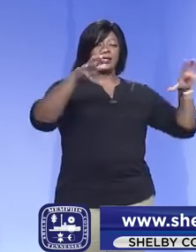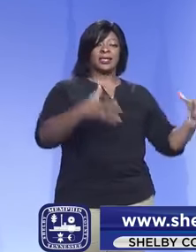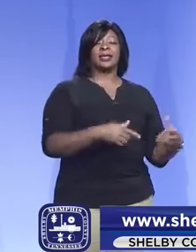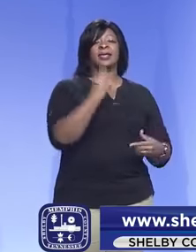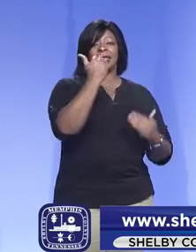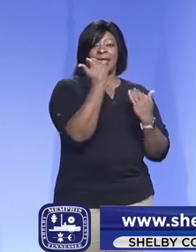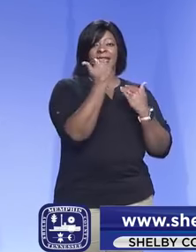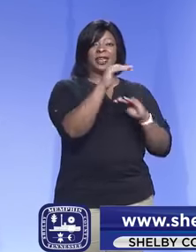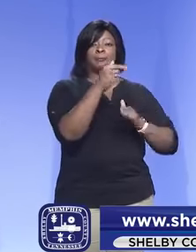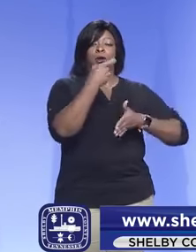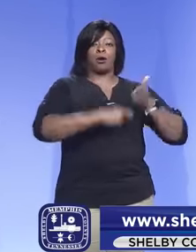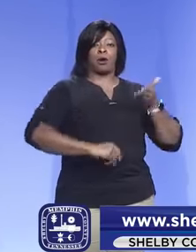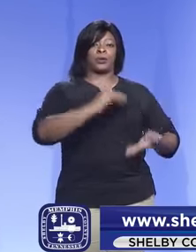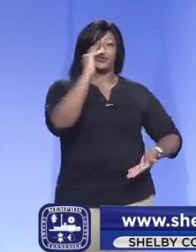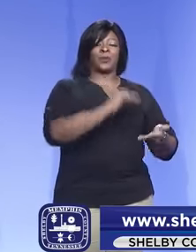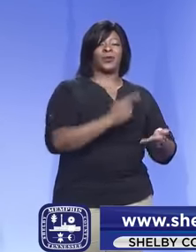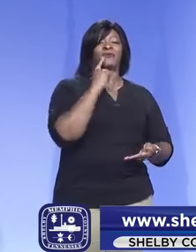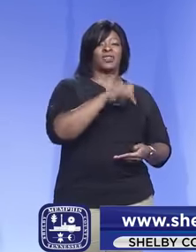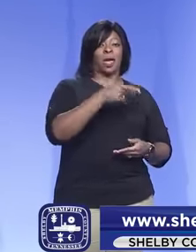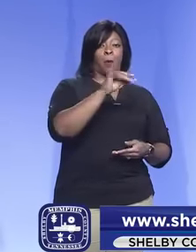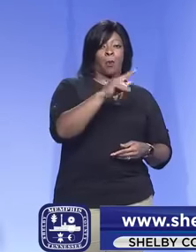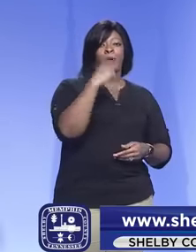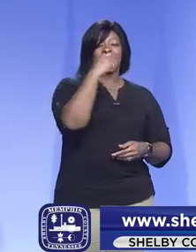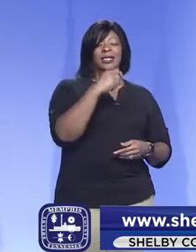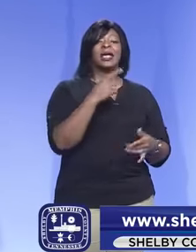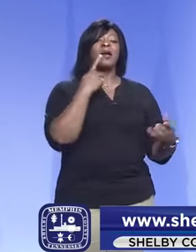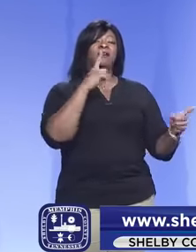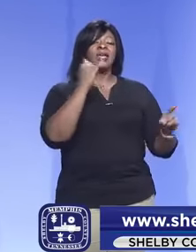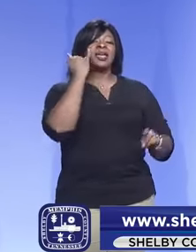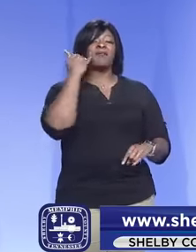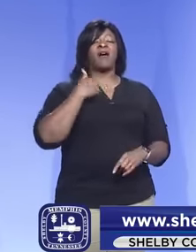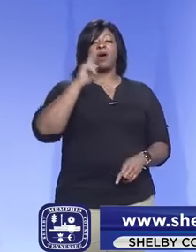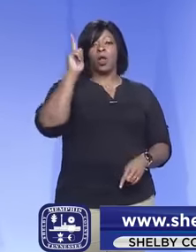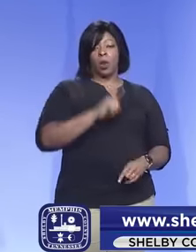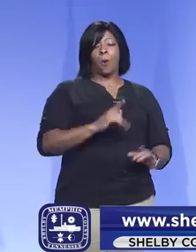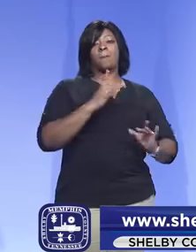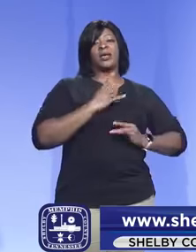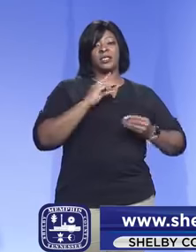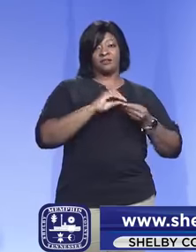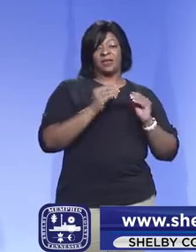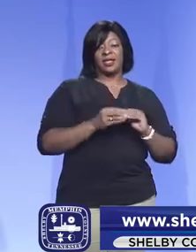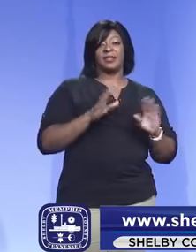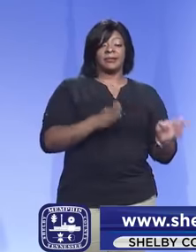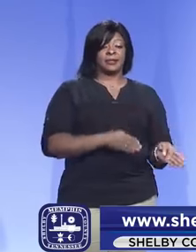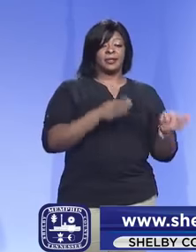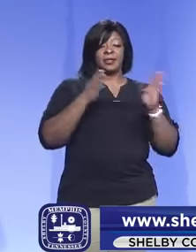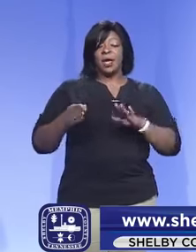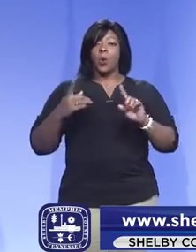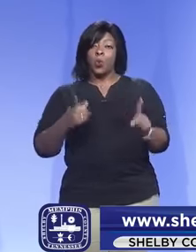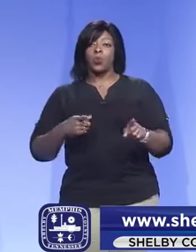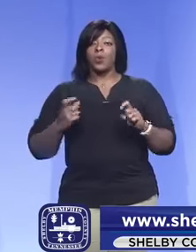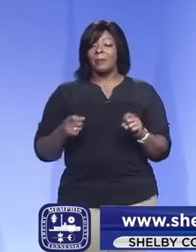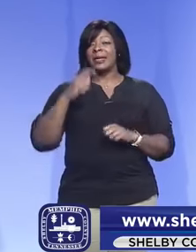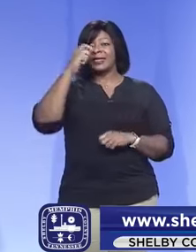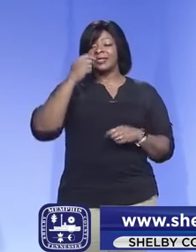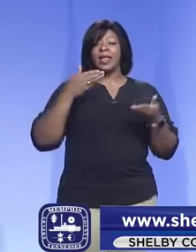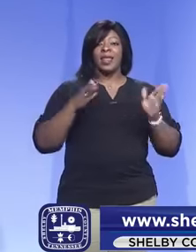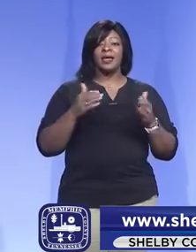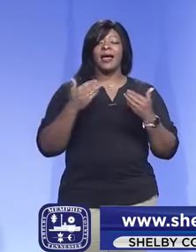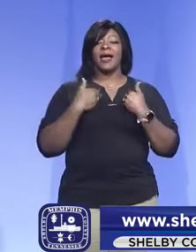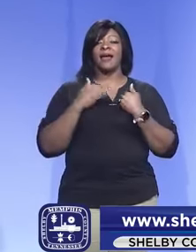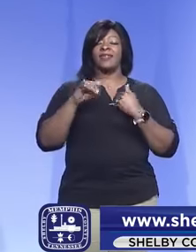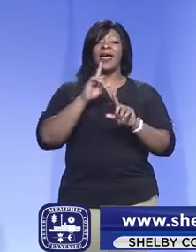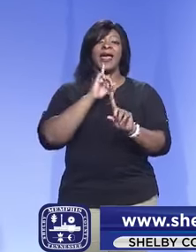a limited cost. That's only effective if you have a low positivity rate. Then you can do rapid tests, which allows you to